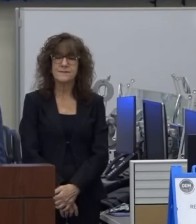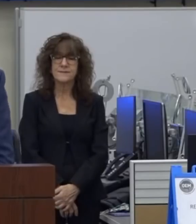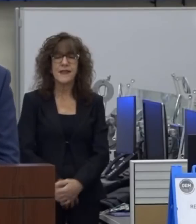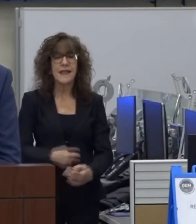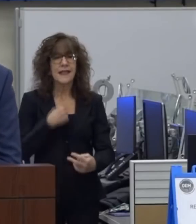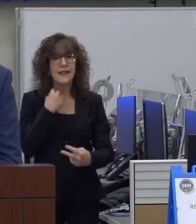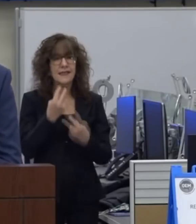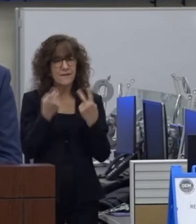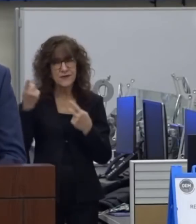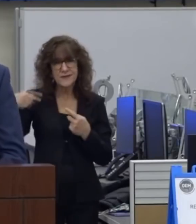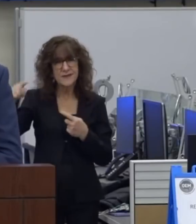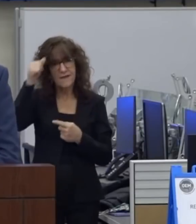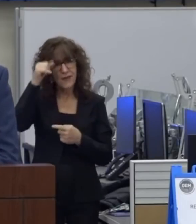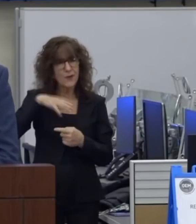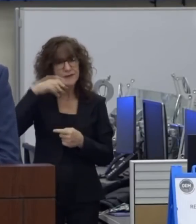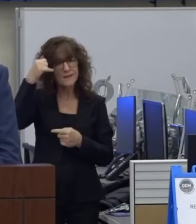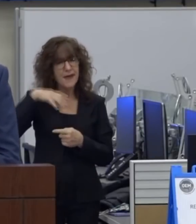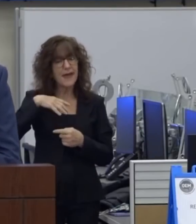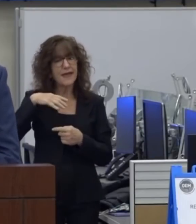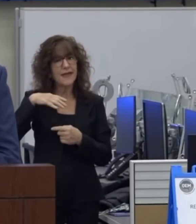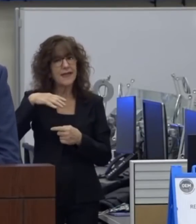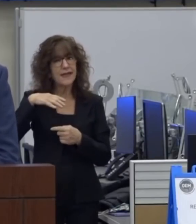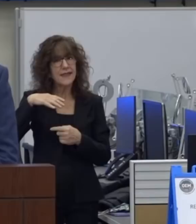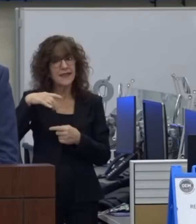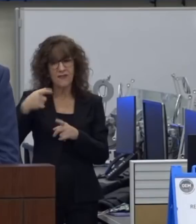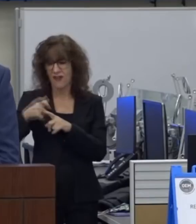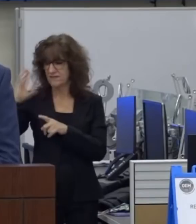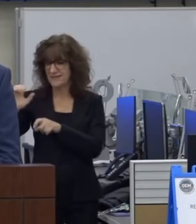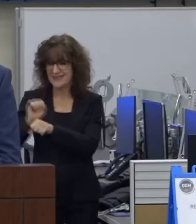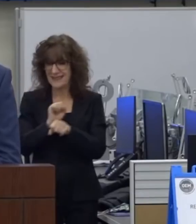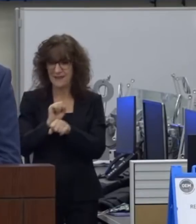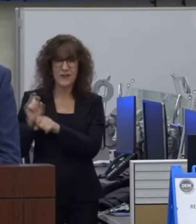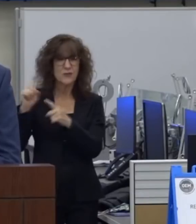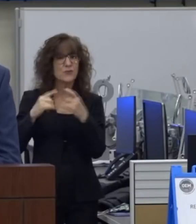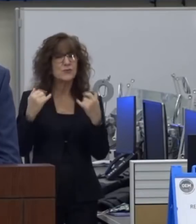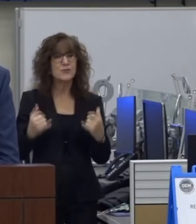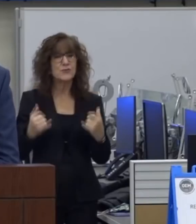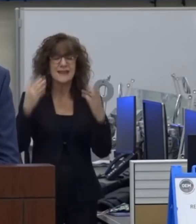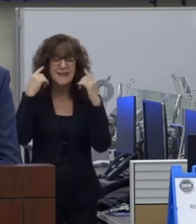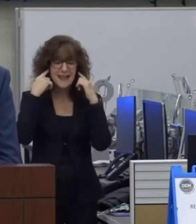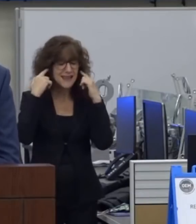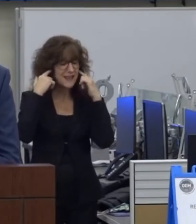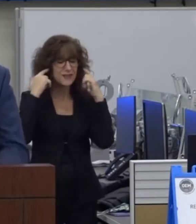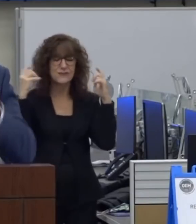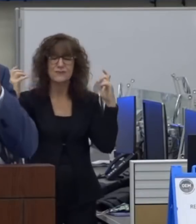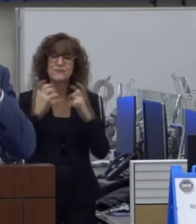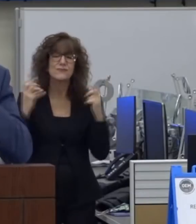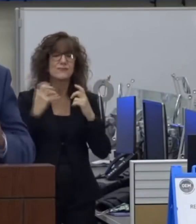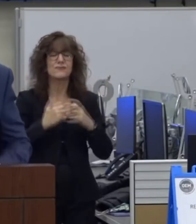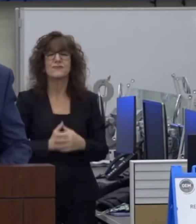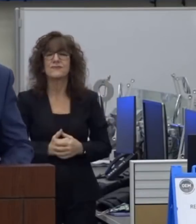of these men from slavery to today ring in my ears.